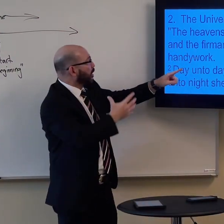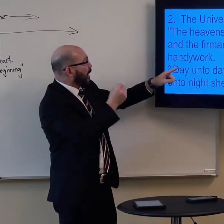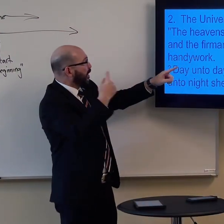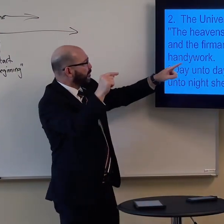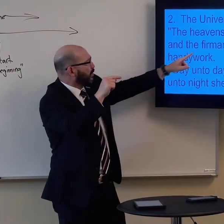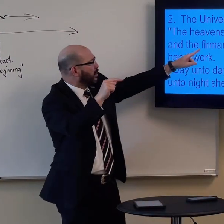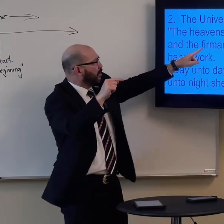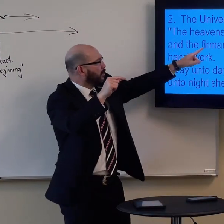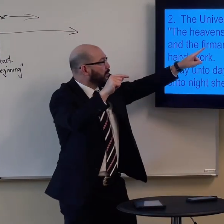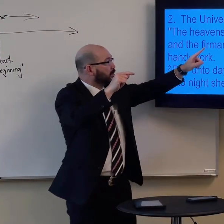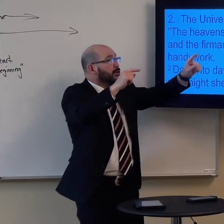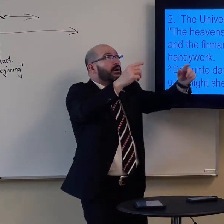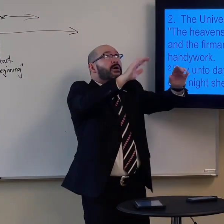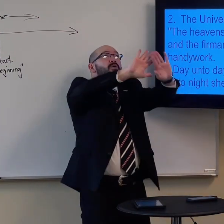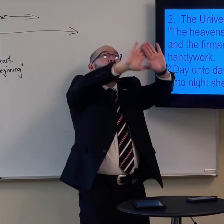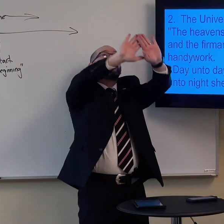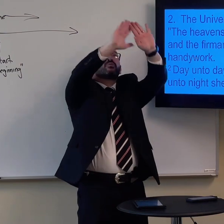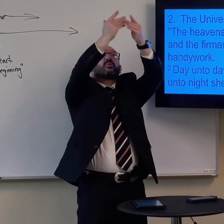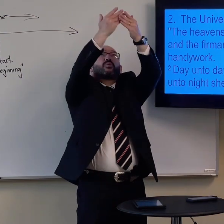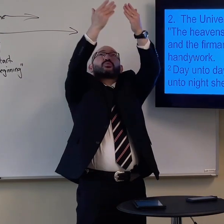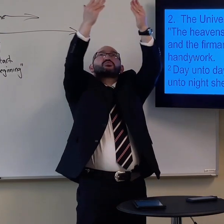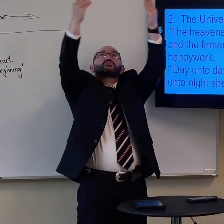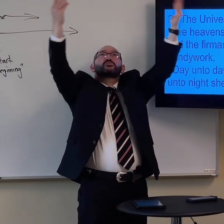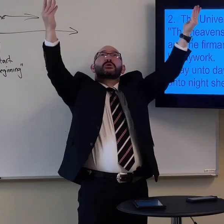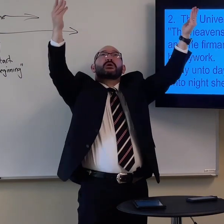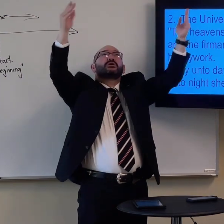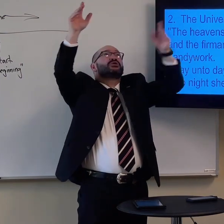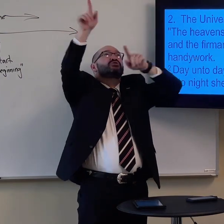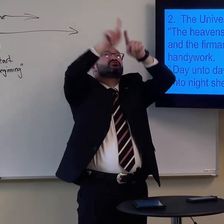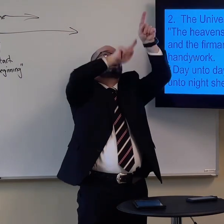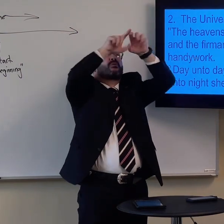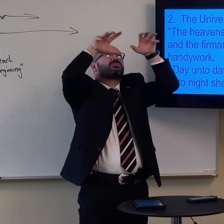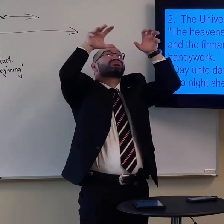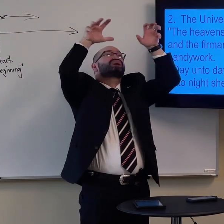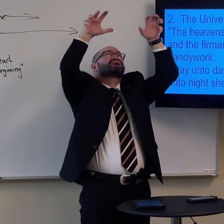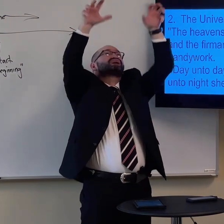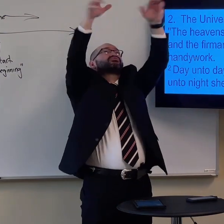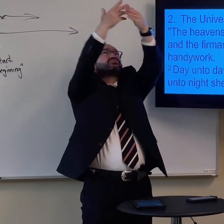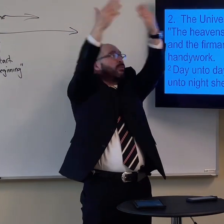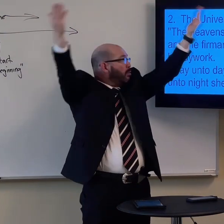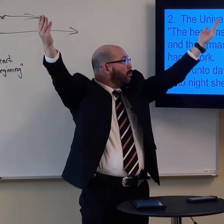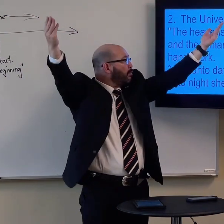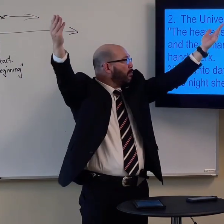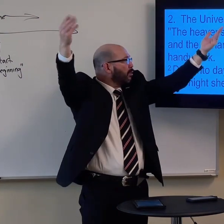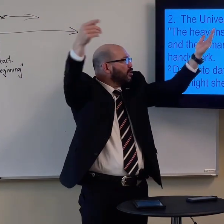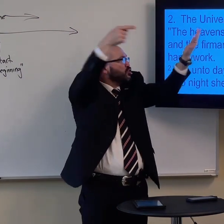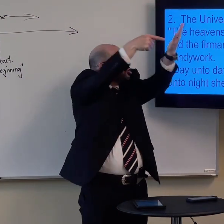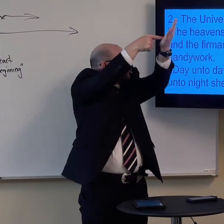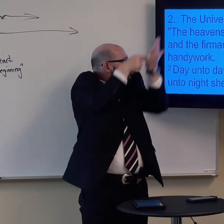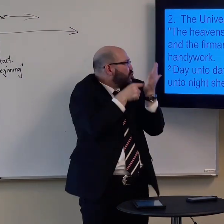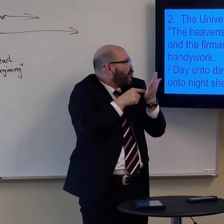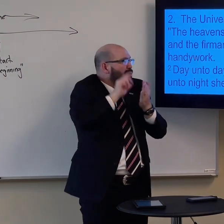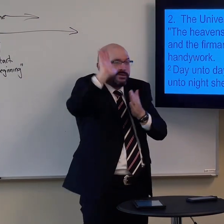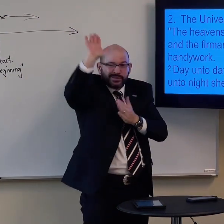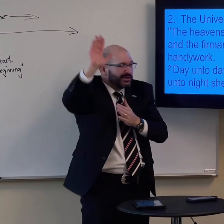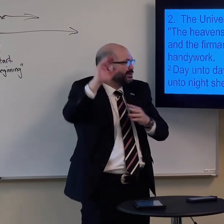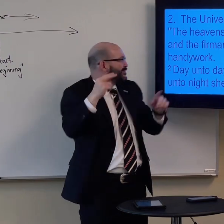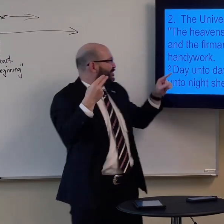And the firmament, that's the stars and the moon and things like that. The firmament